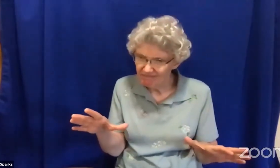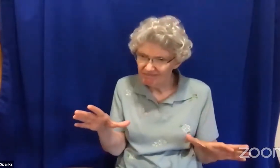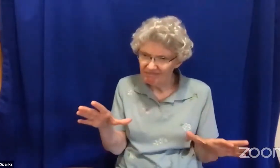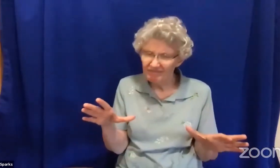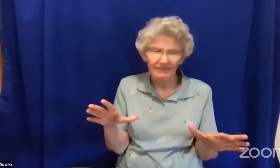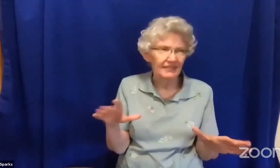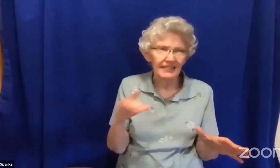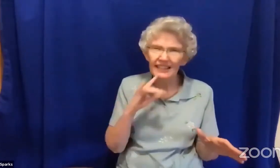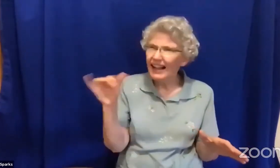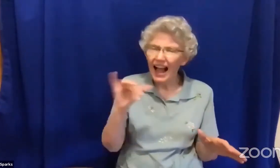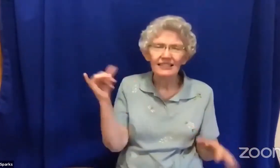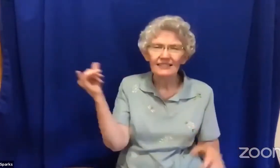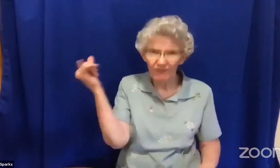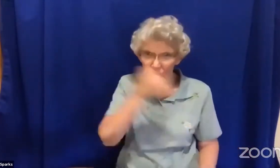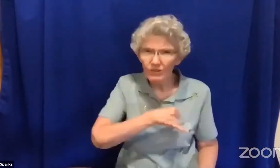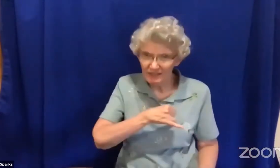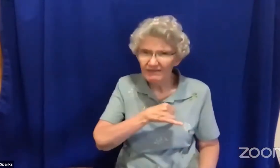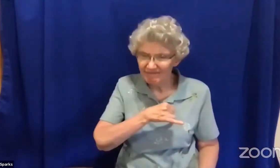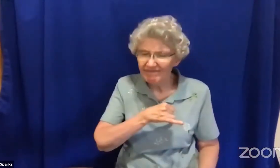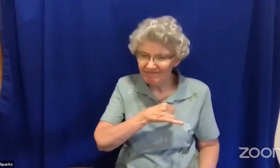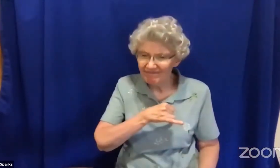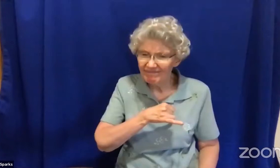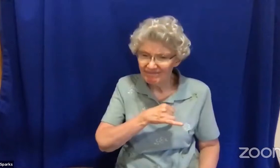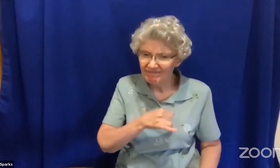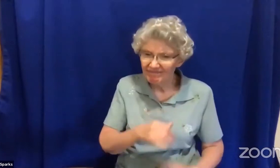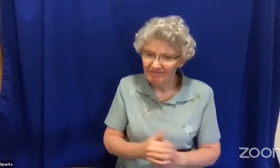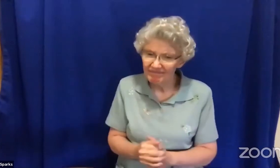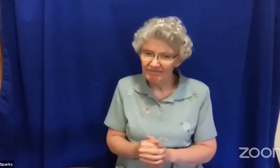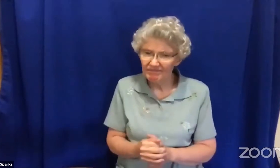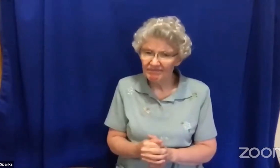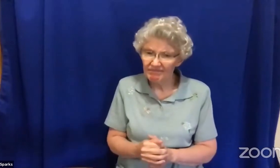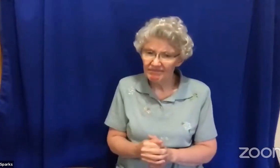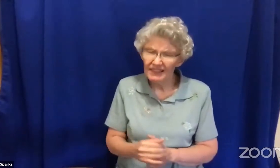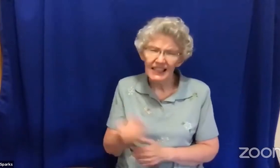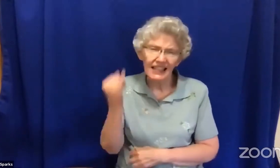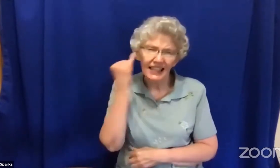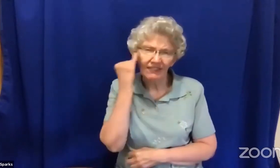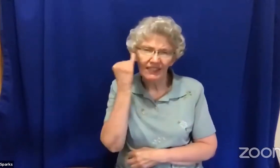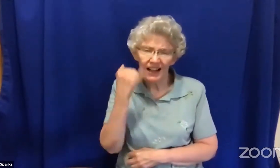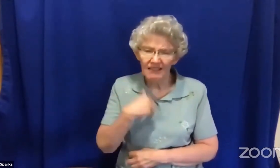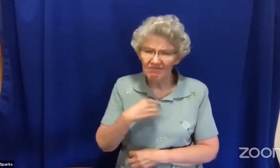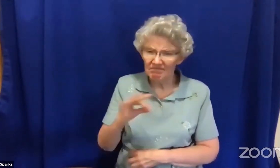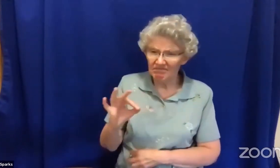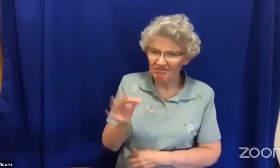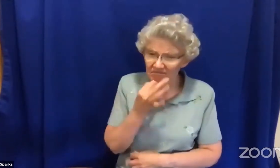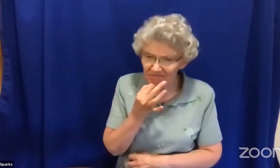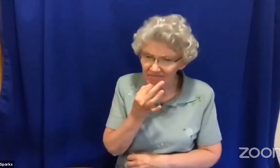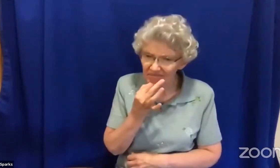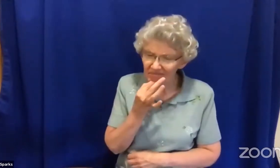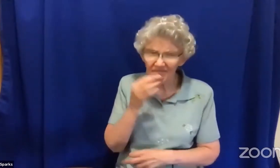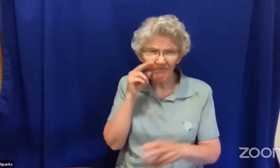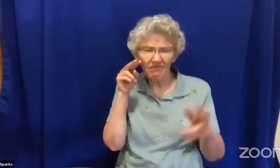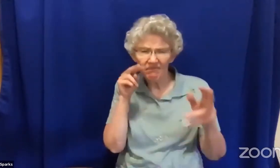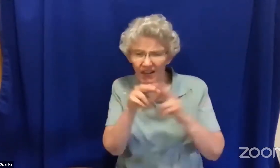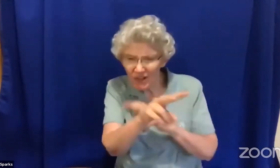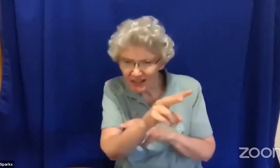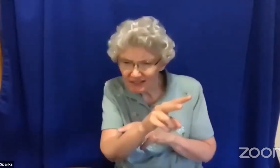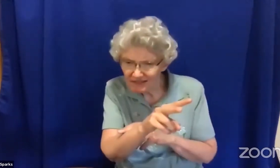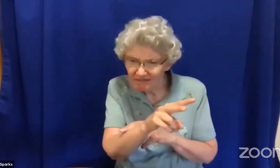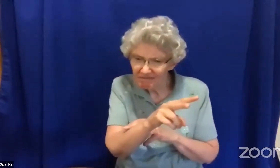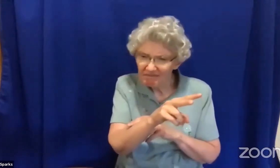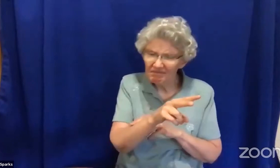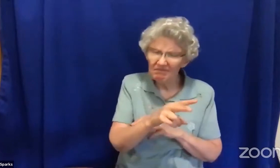I would be nothing more than a noisy gong or a clanging cymbal. What if